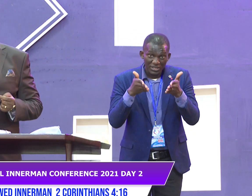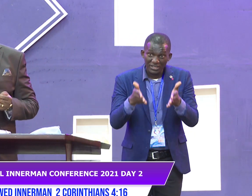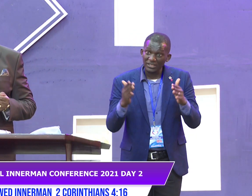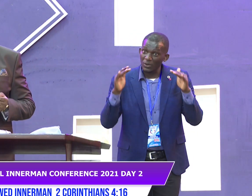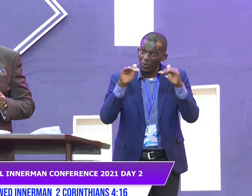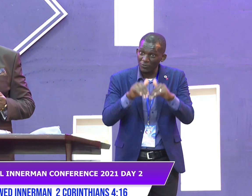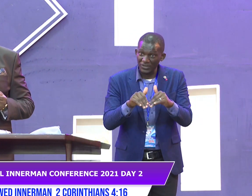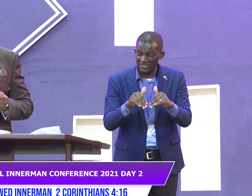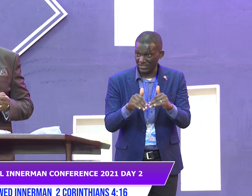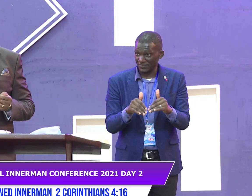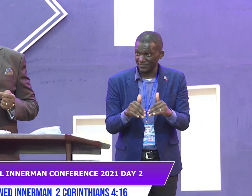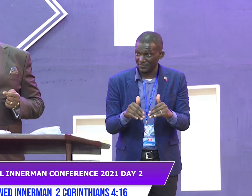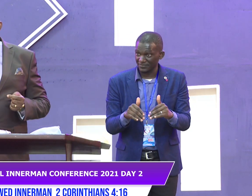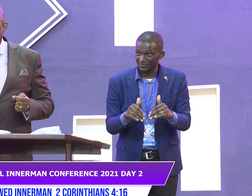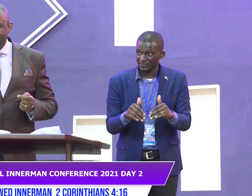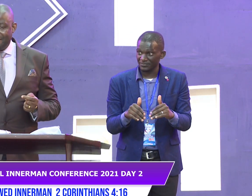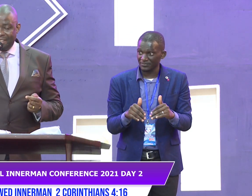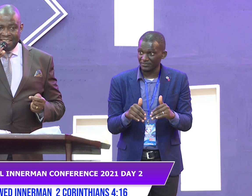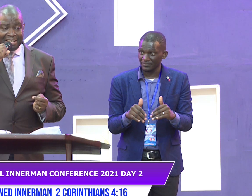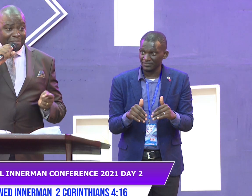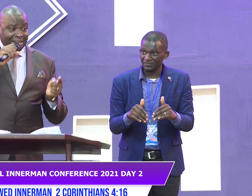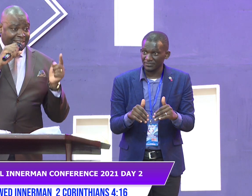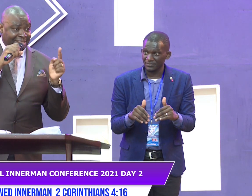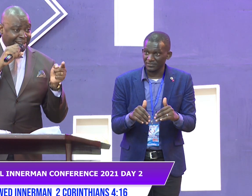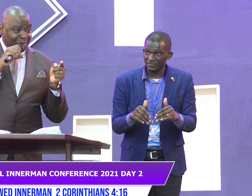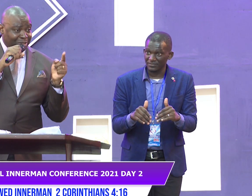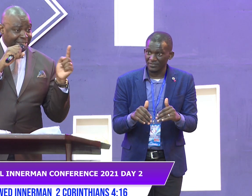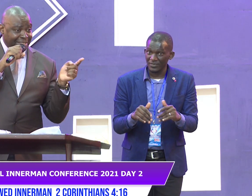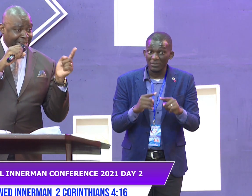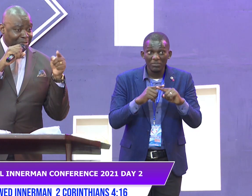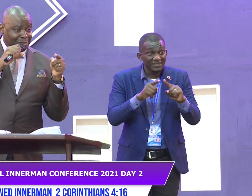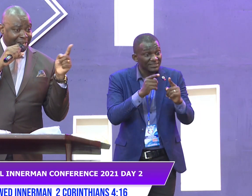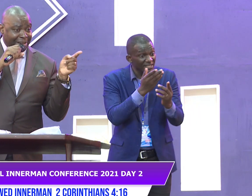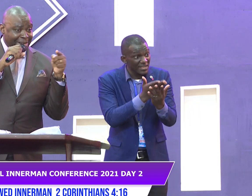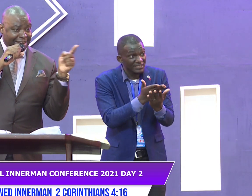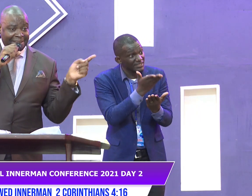Though some of you came to the Innerman conference, the